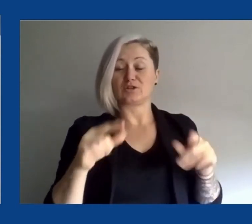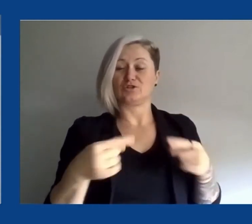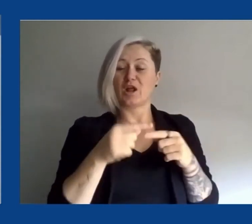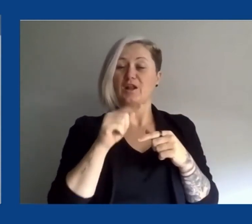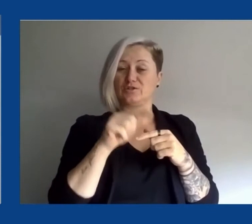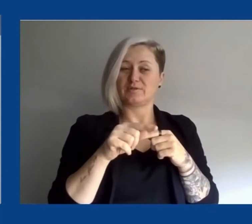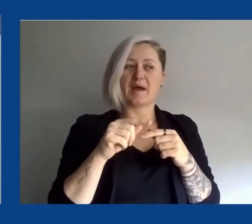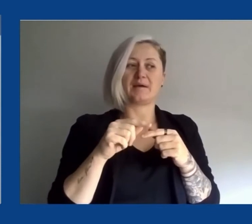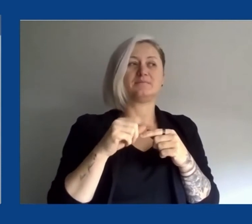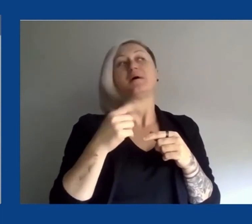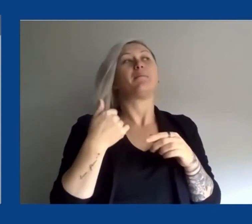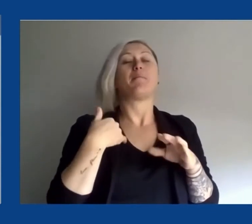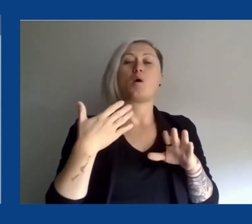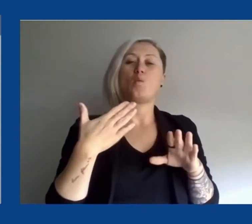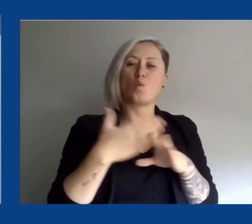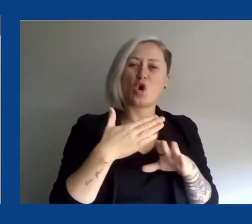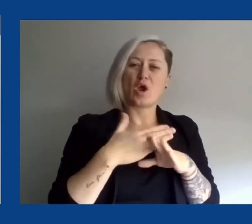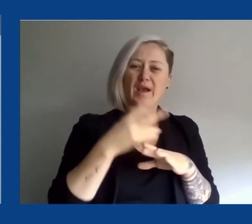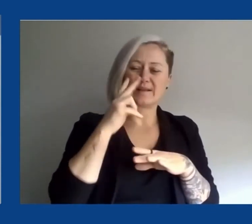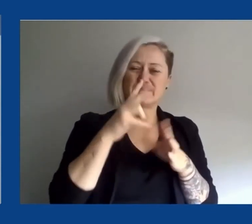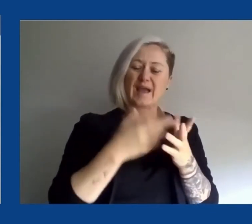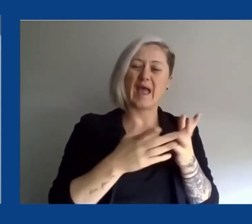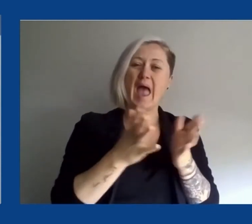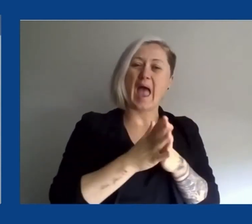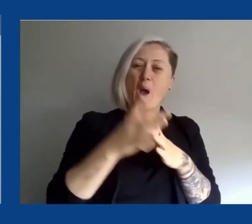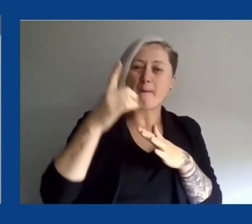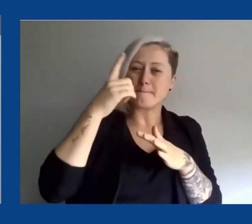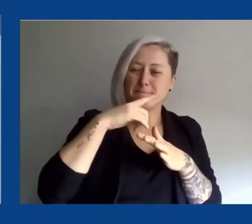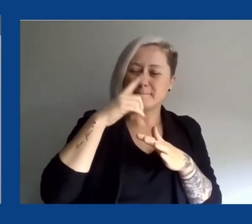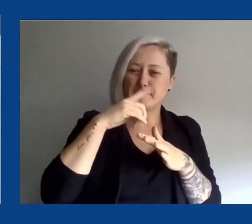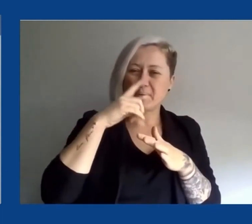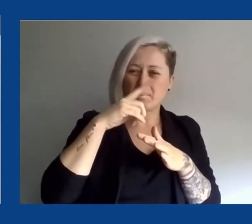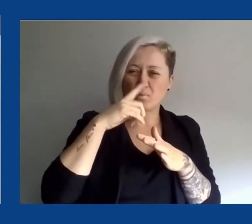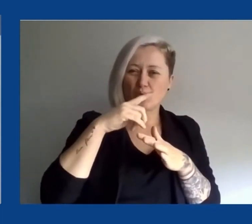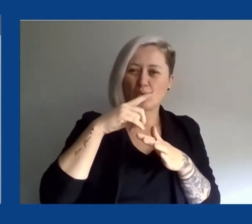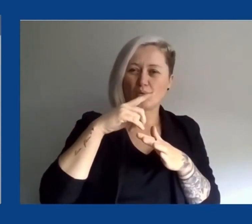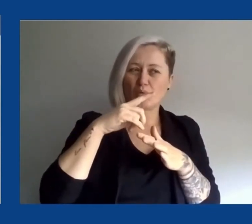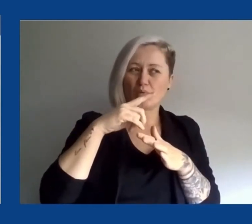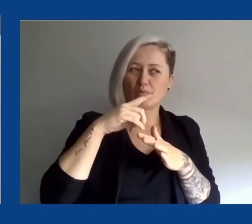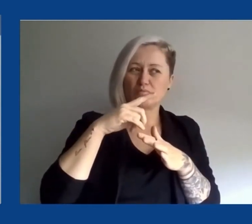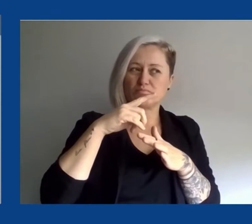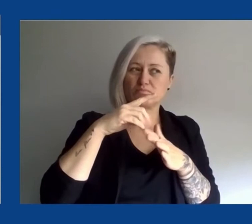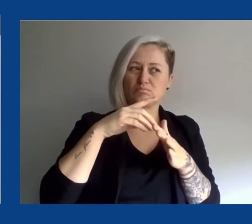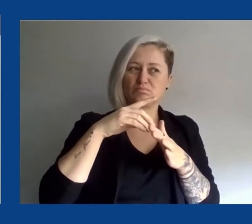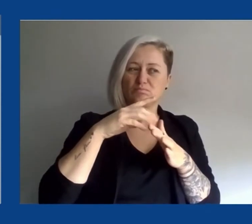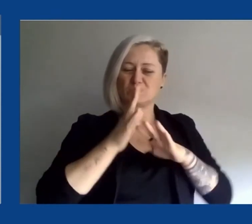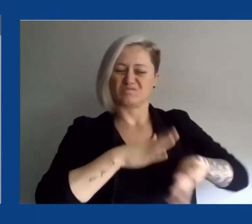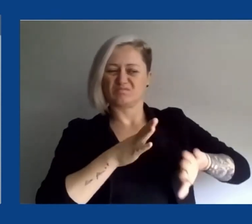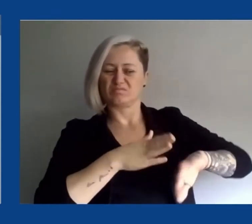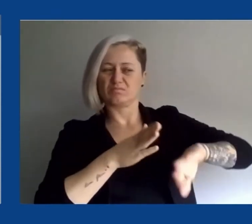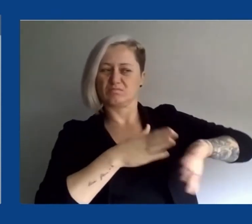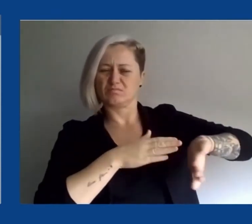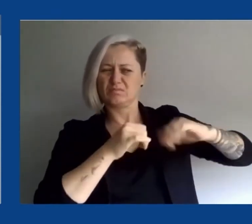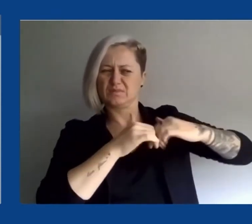working and seeing how people were being marginalised soon awakened a lot of